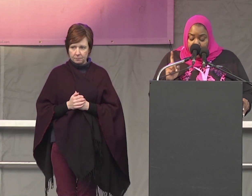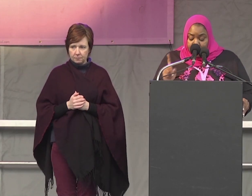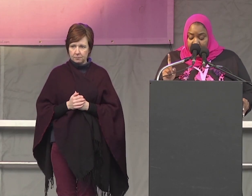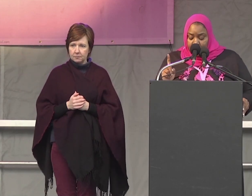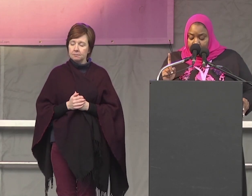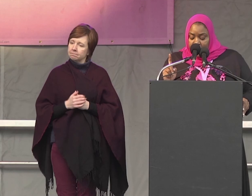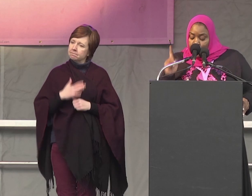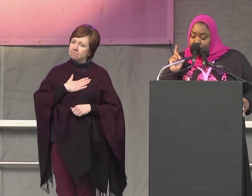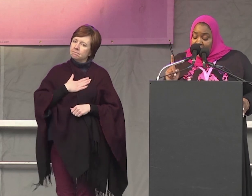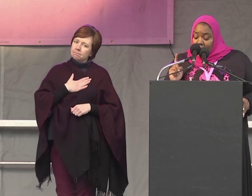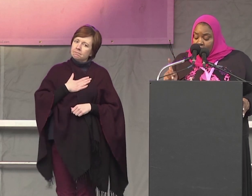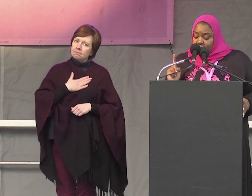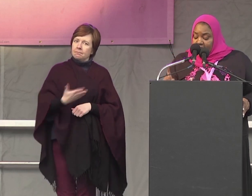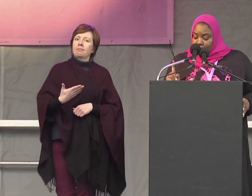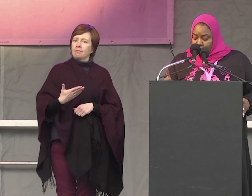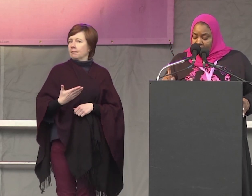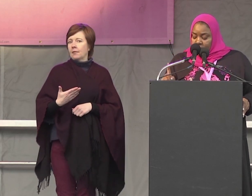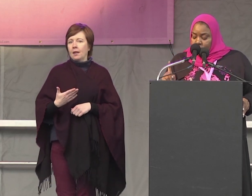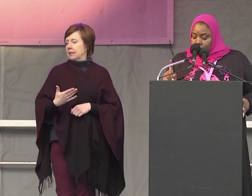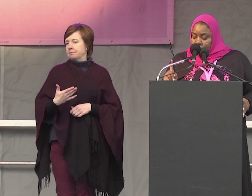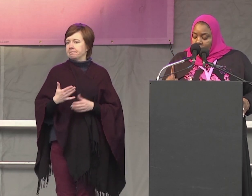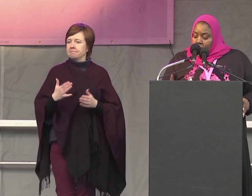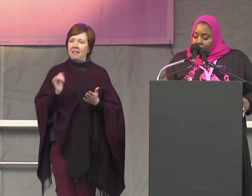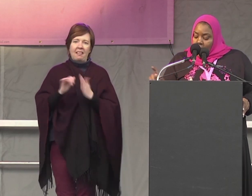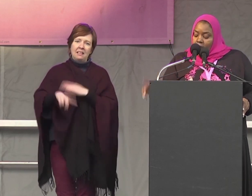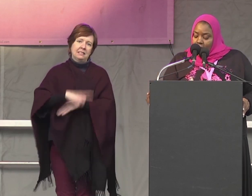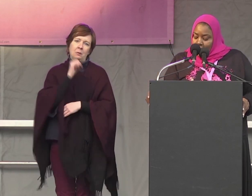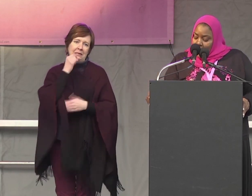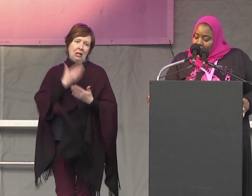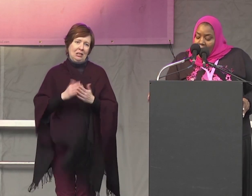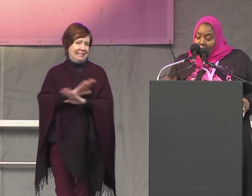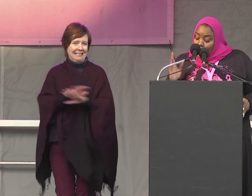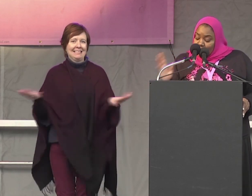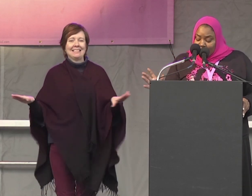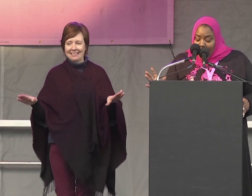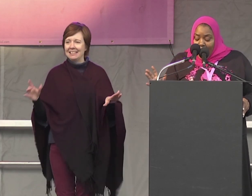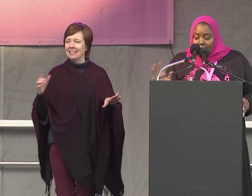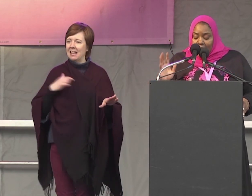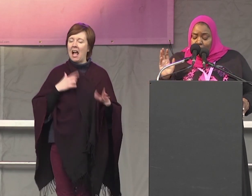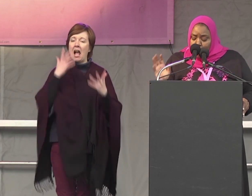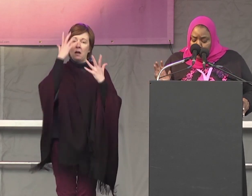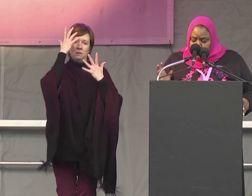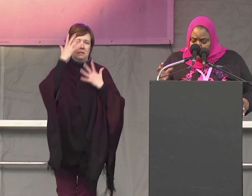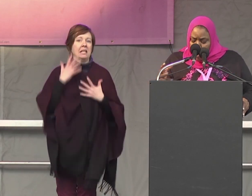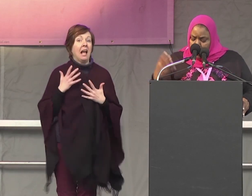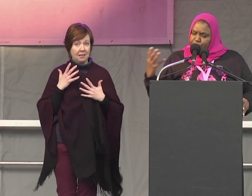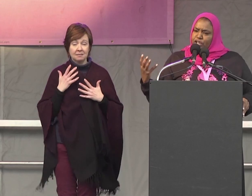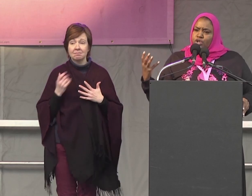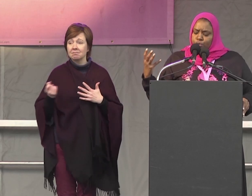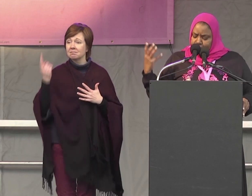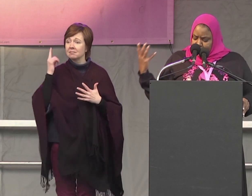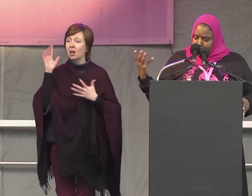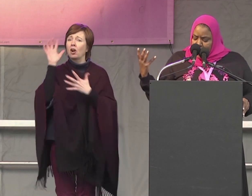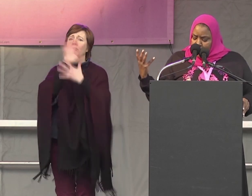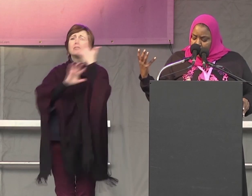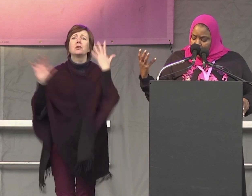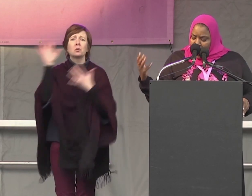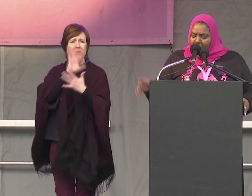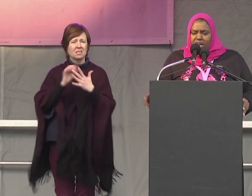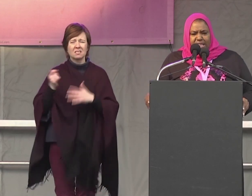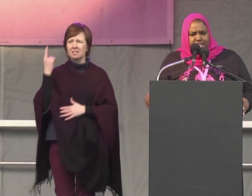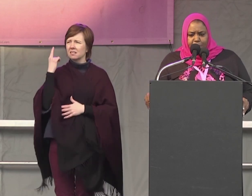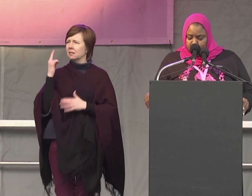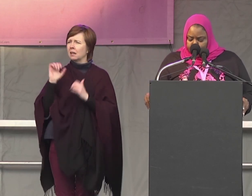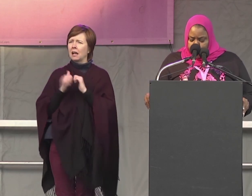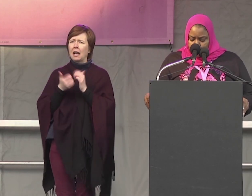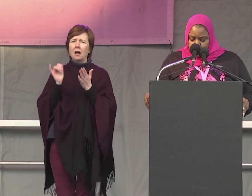I will admit, it was not a good day for me. I was sad and most of all confused to think,